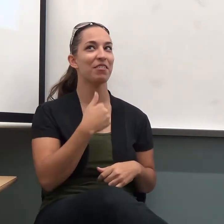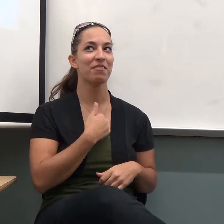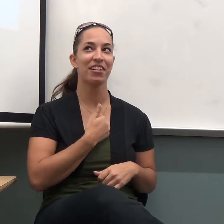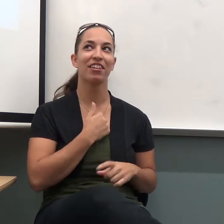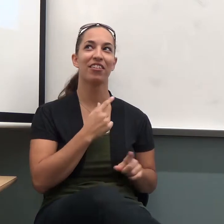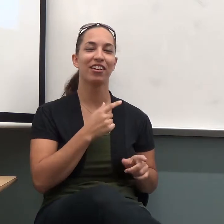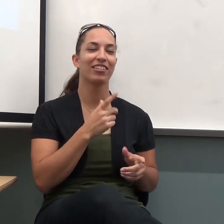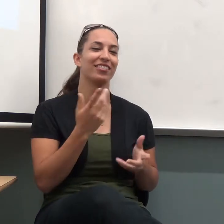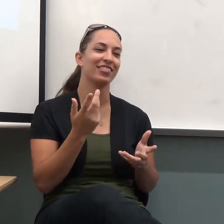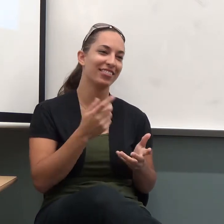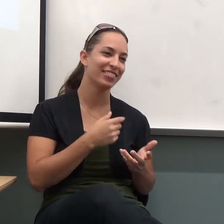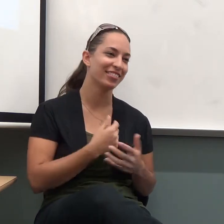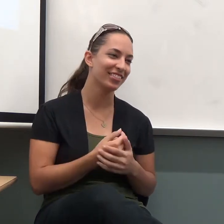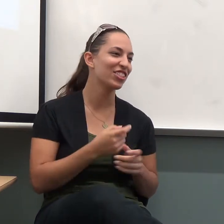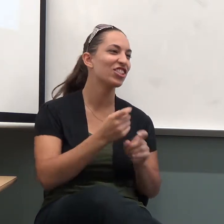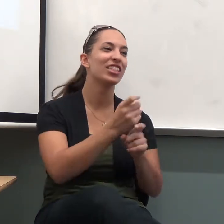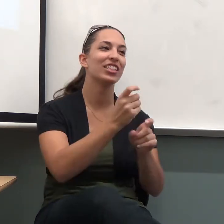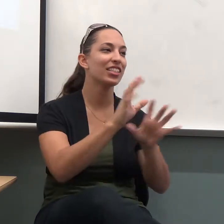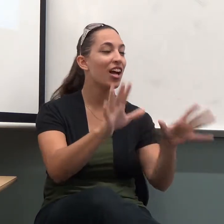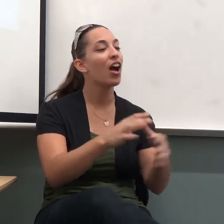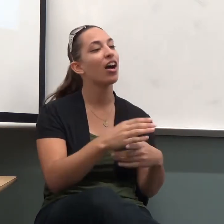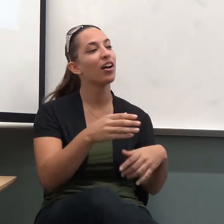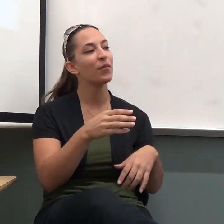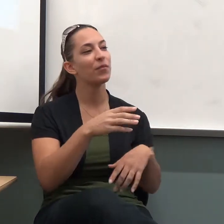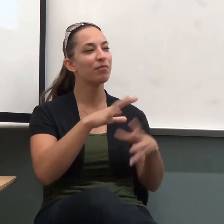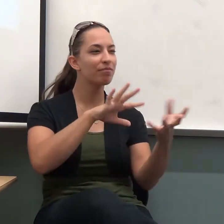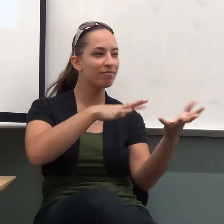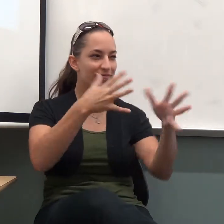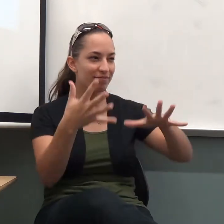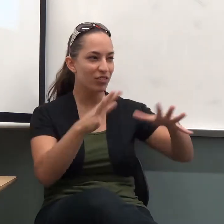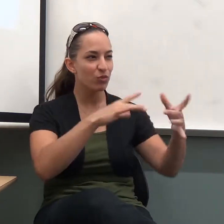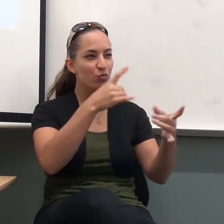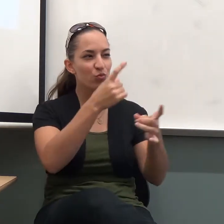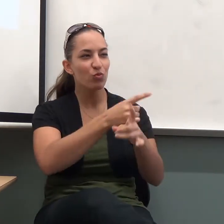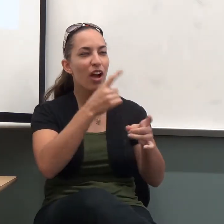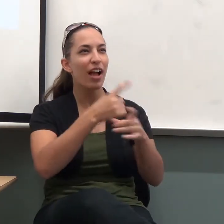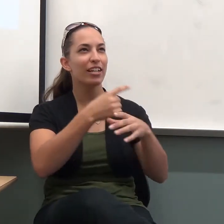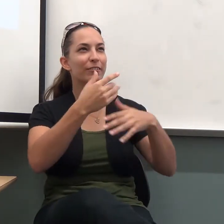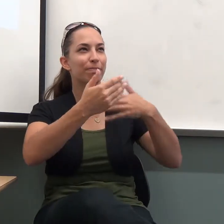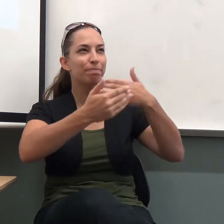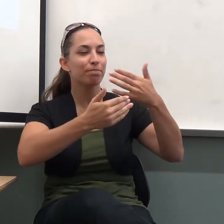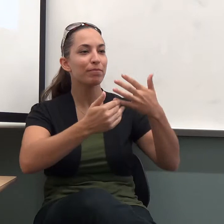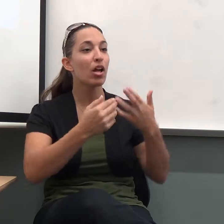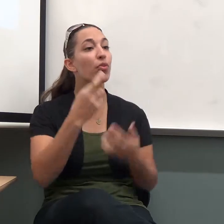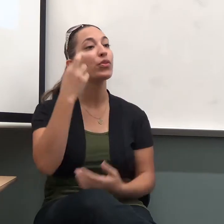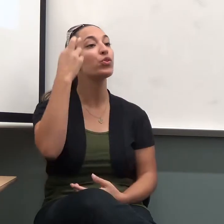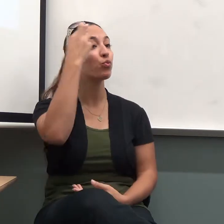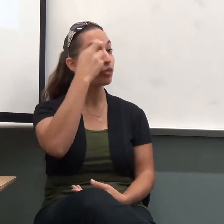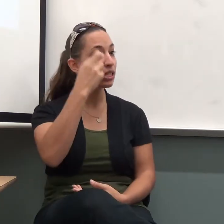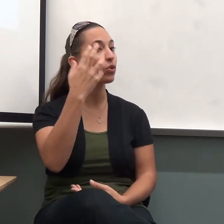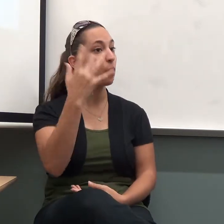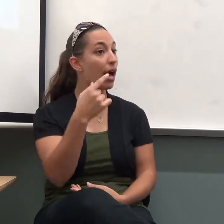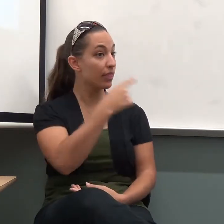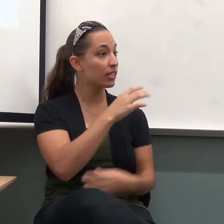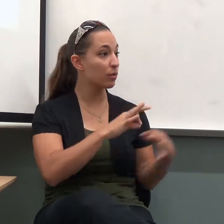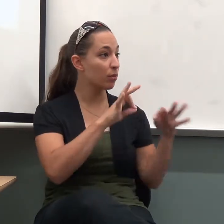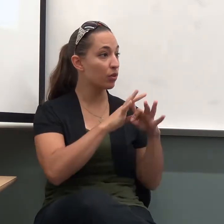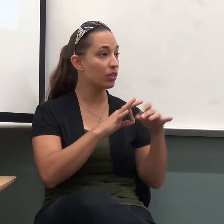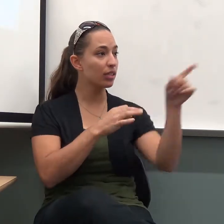So, you're on the right track, so was Mark. You're both on the right track. There is a reason why this is important. What if you put, like,